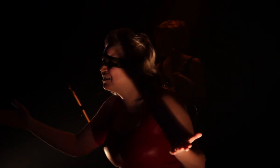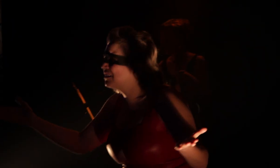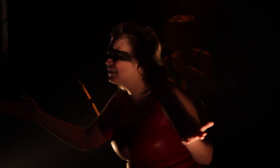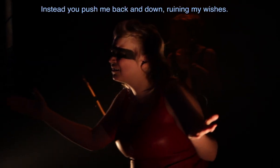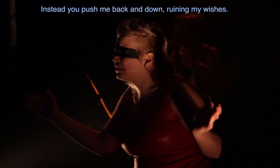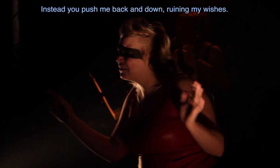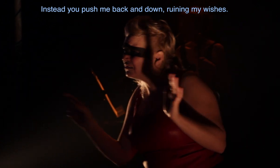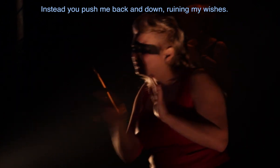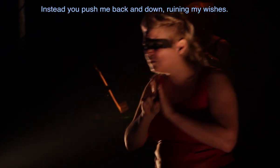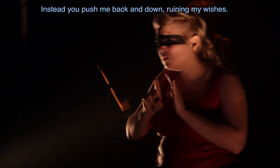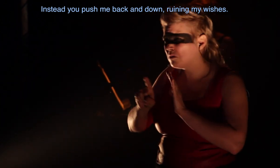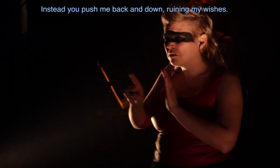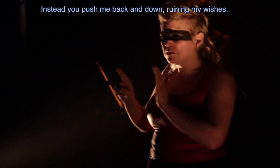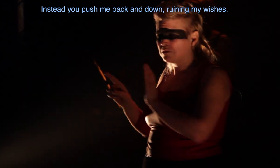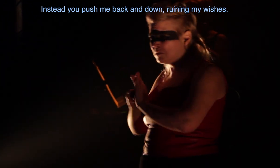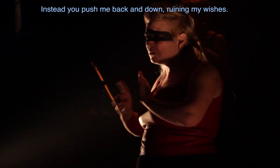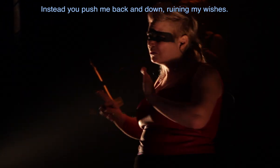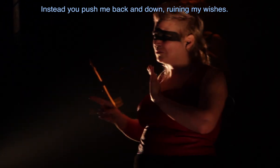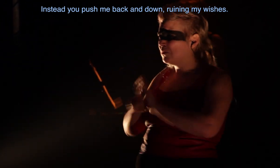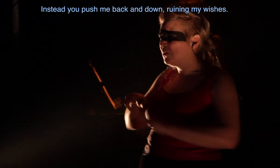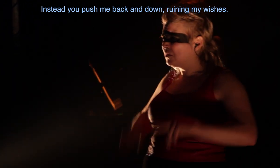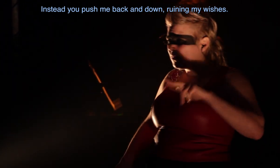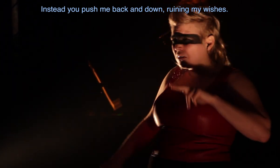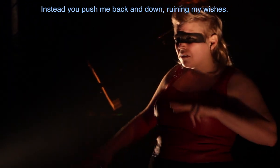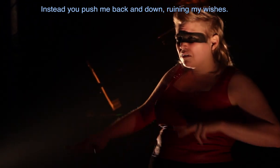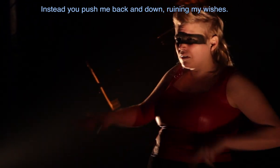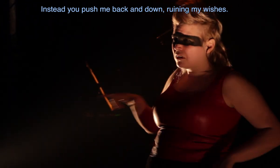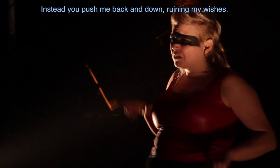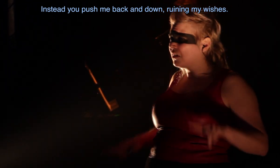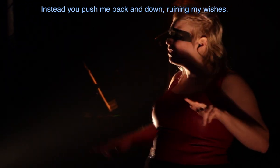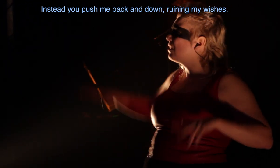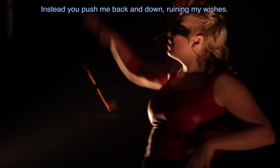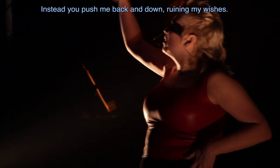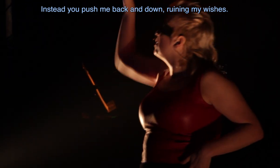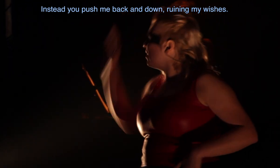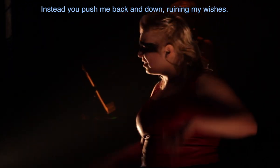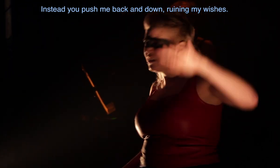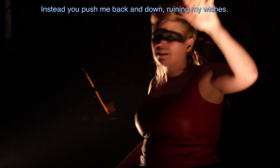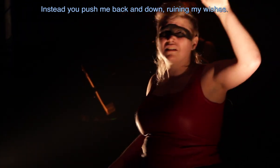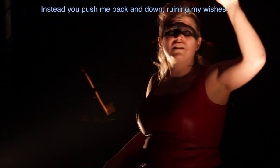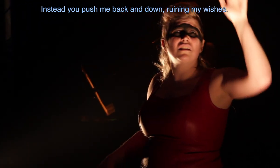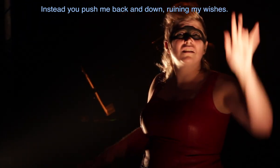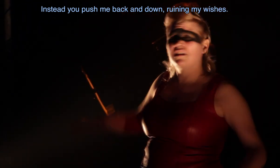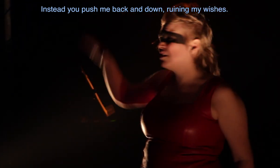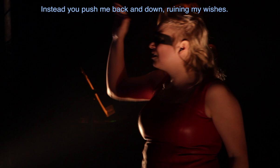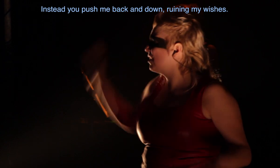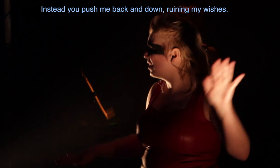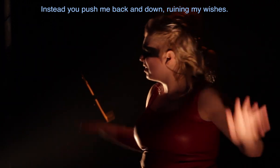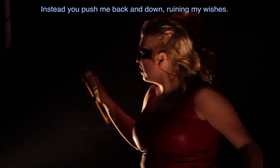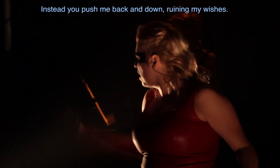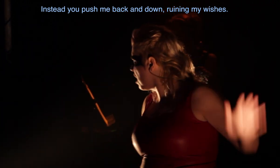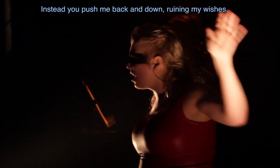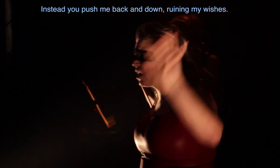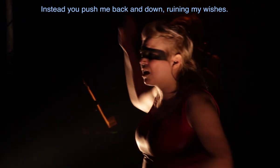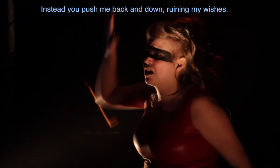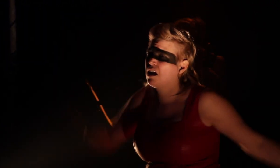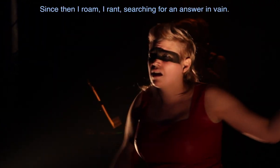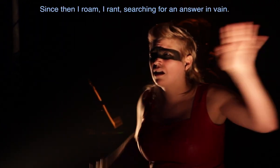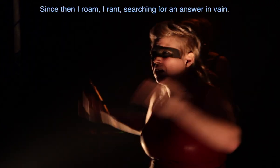Instead you push me back and down Loaning my wishes Since